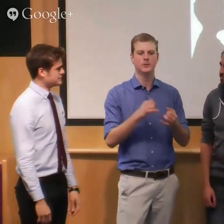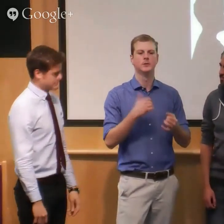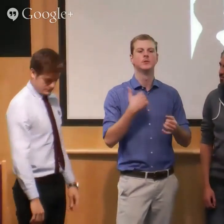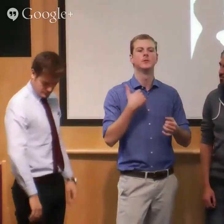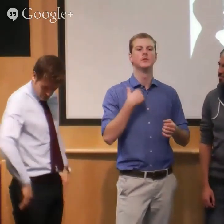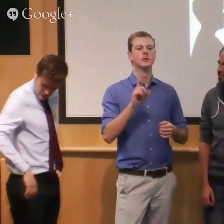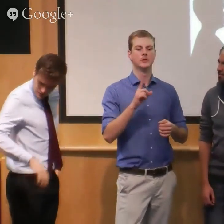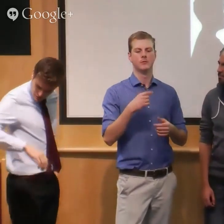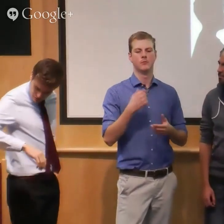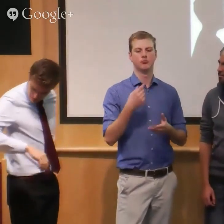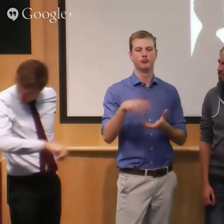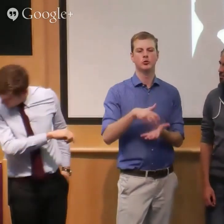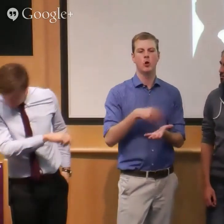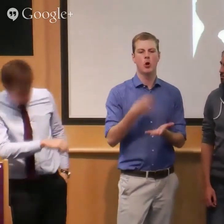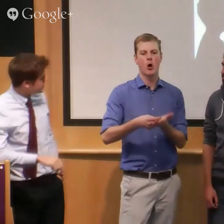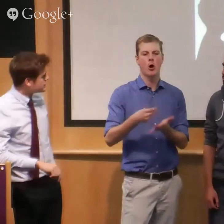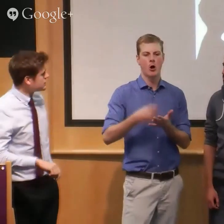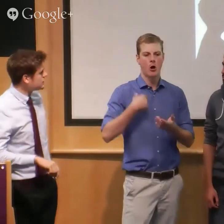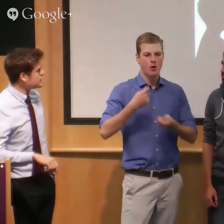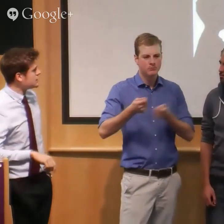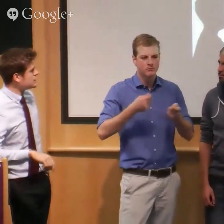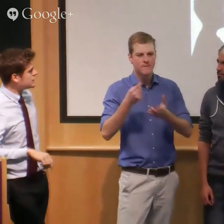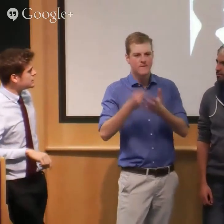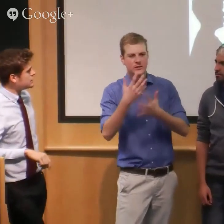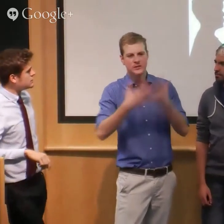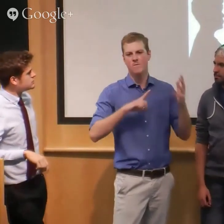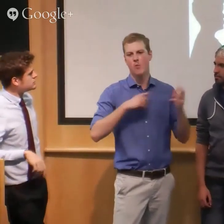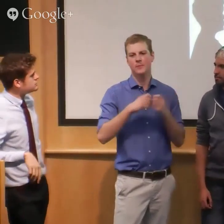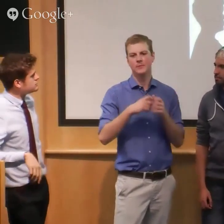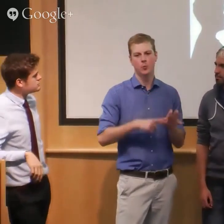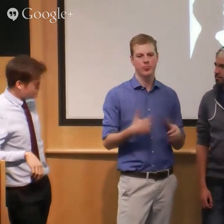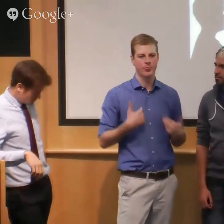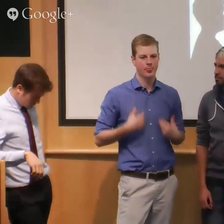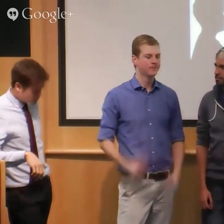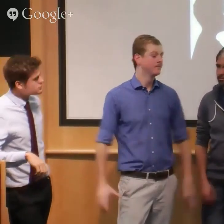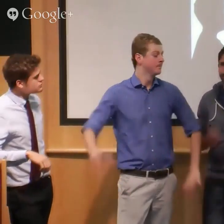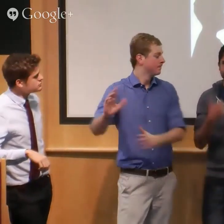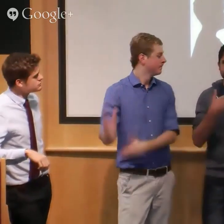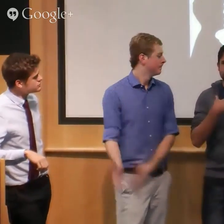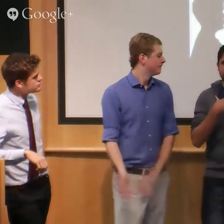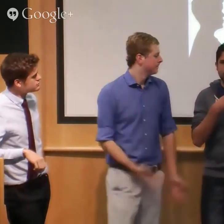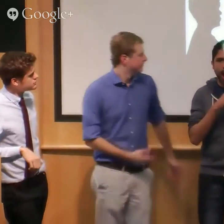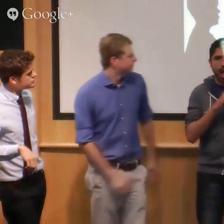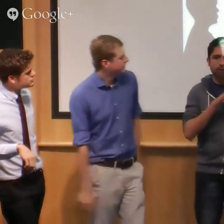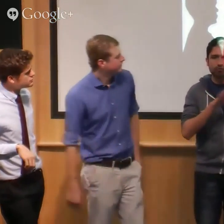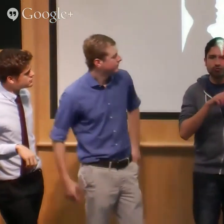chair, and then my name is Thomas, as I say. I'm the responsible for the finances and the treasurer.